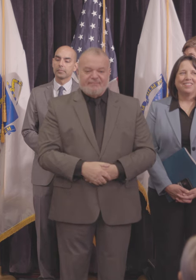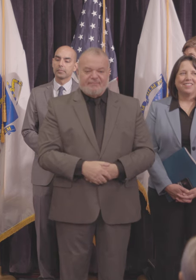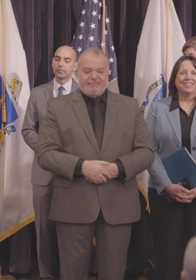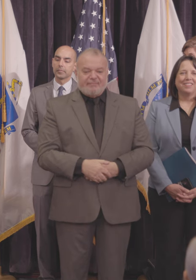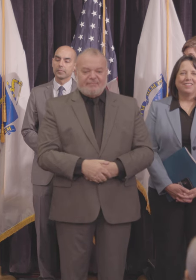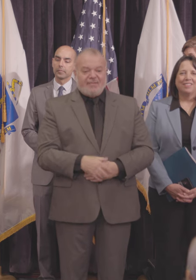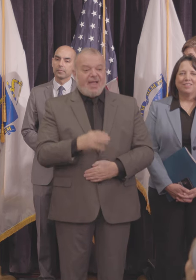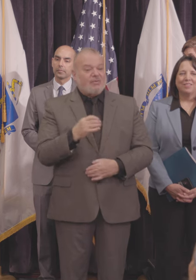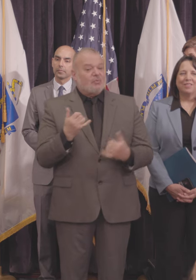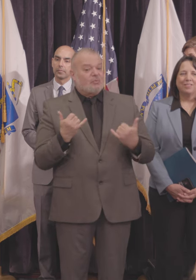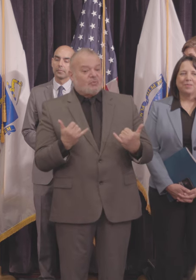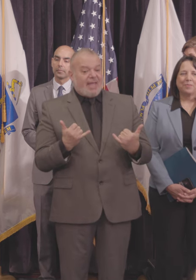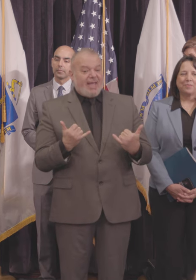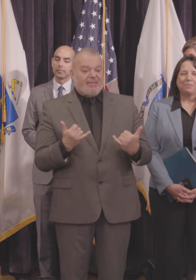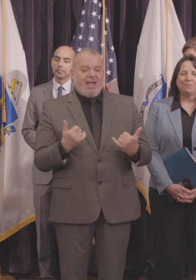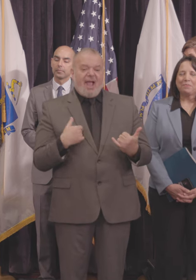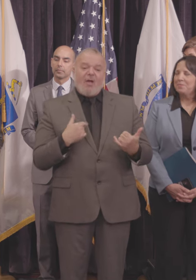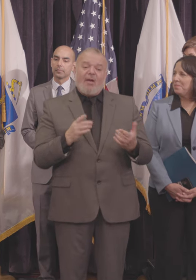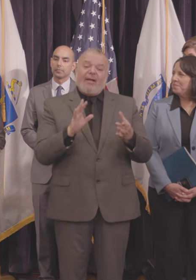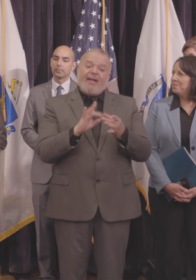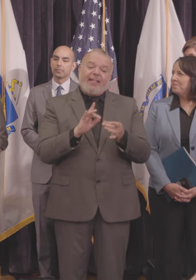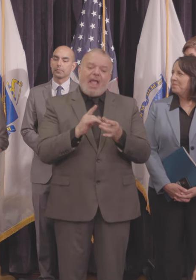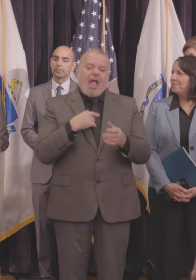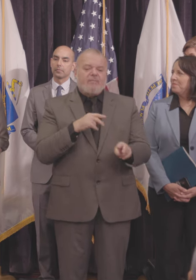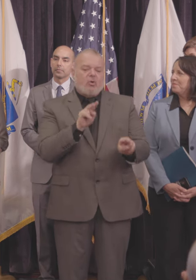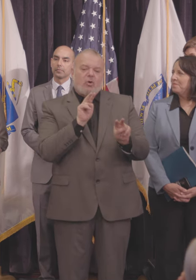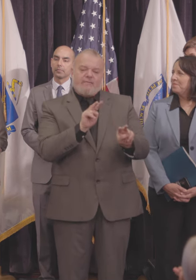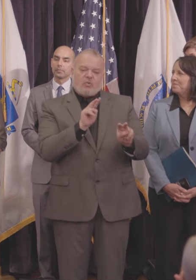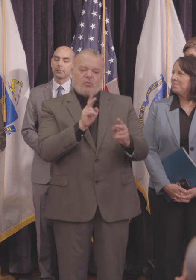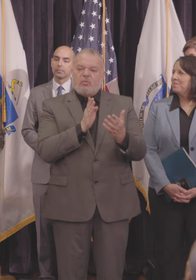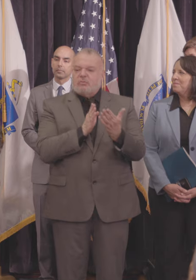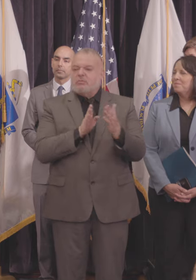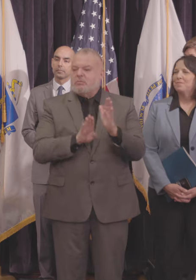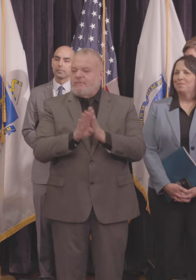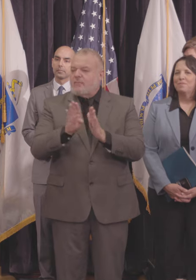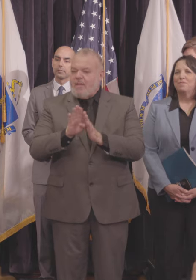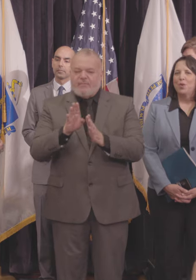and I look forward to working with them to develop a budget that meets the needs of all of our residents. Thank you.